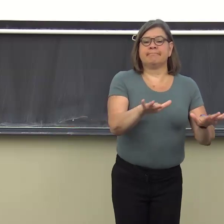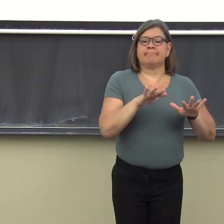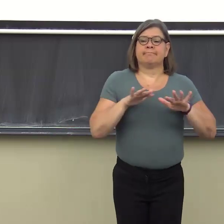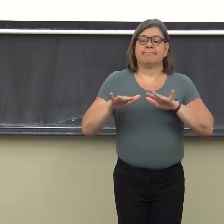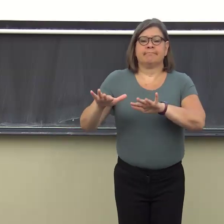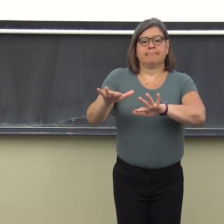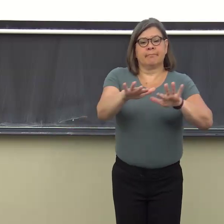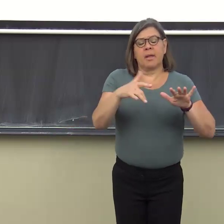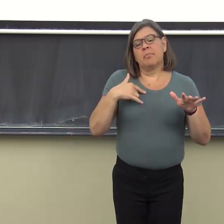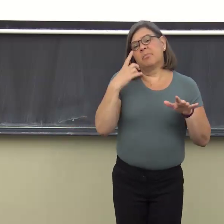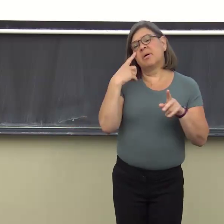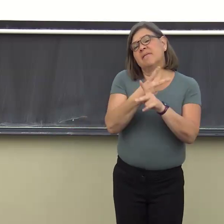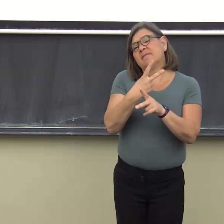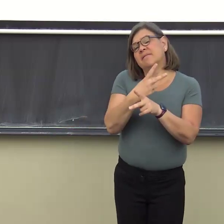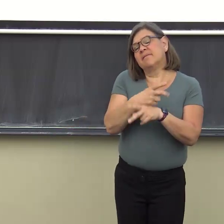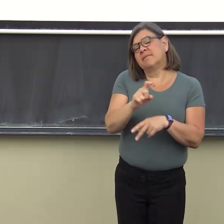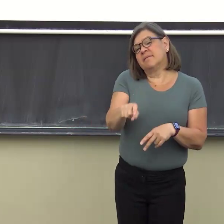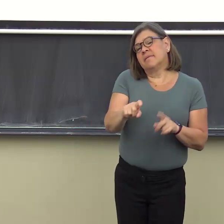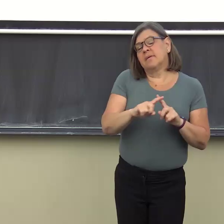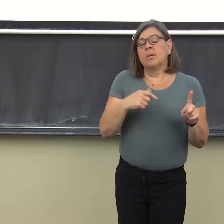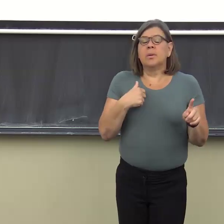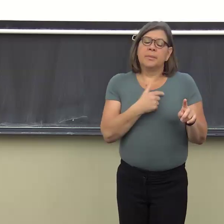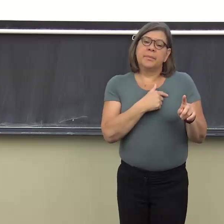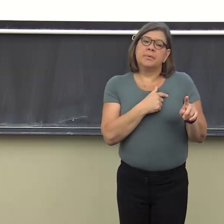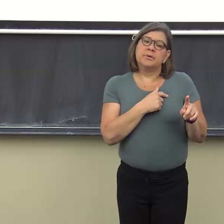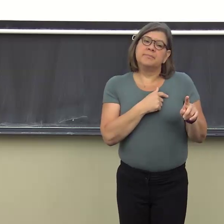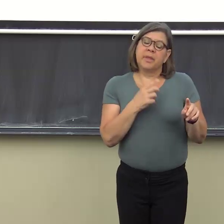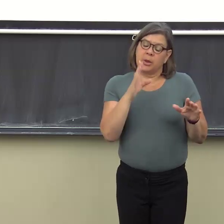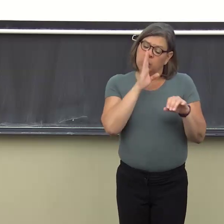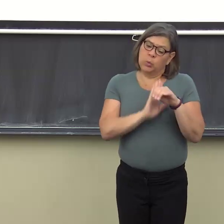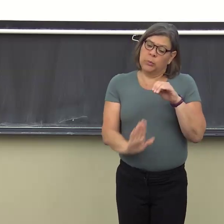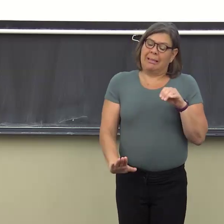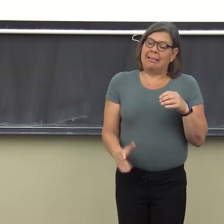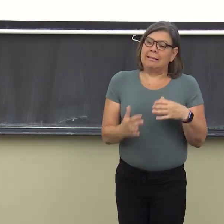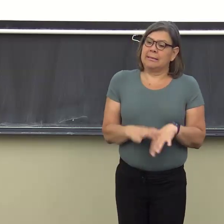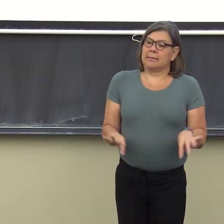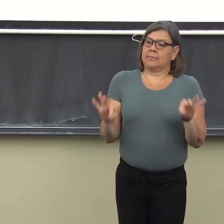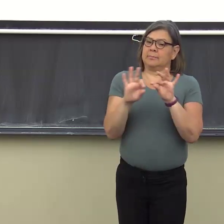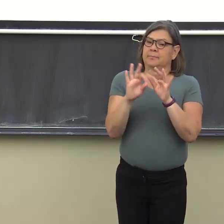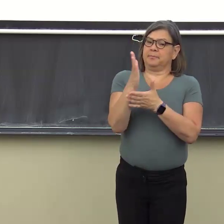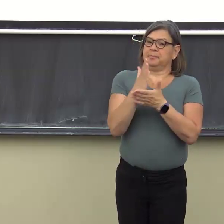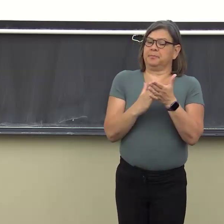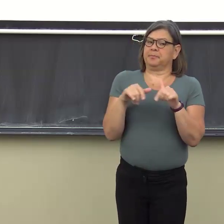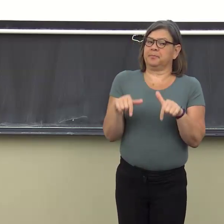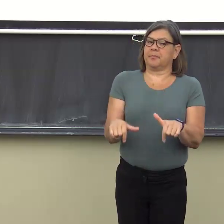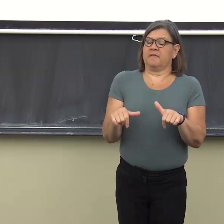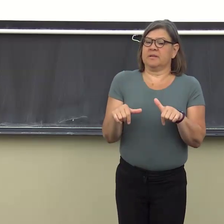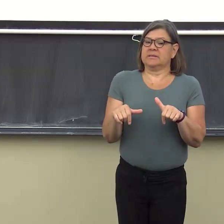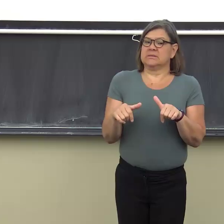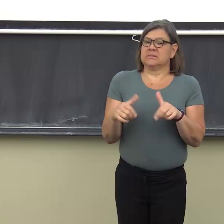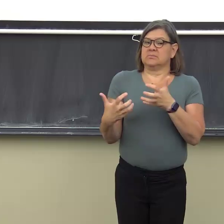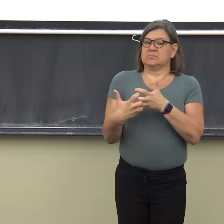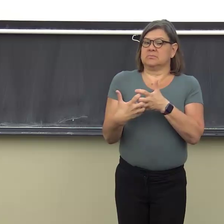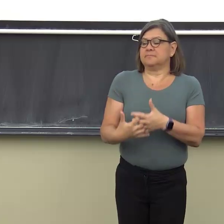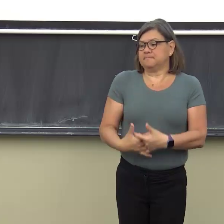but we still got to figure it out. And so I think we just also have to, I think humility is a pretty important piece of this puzzle.